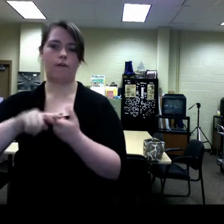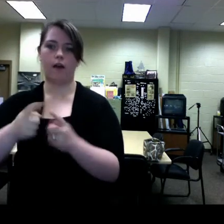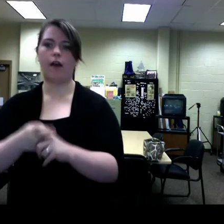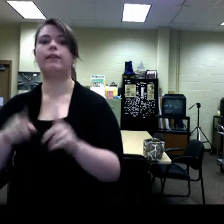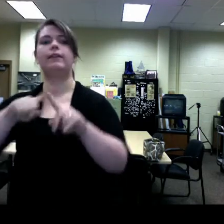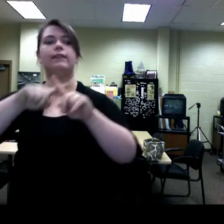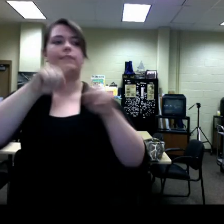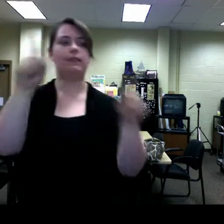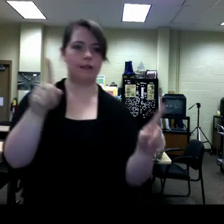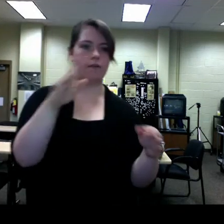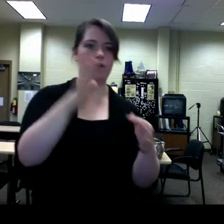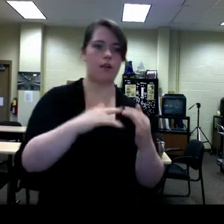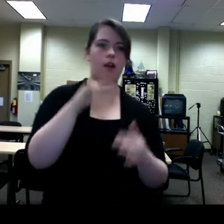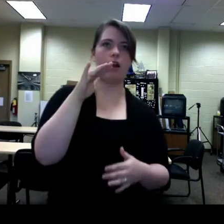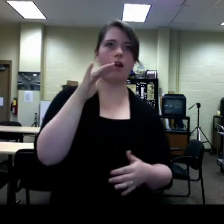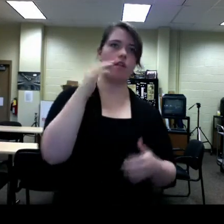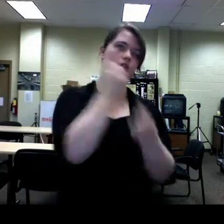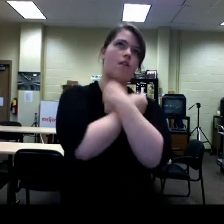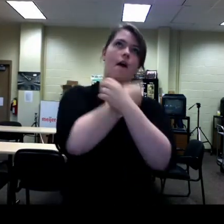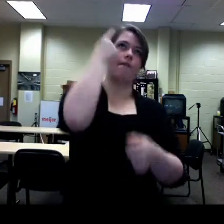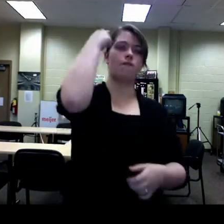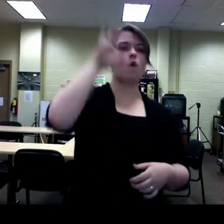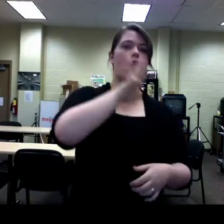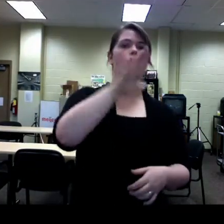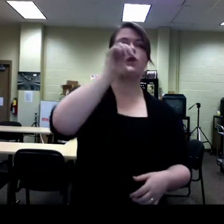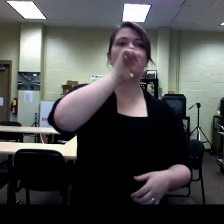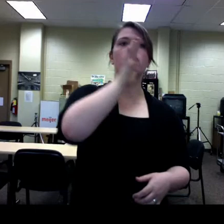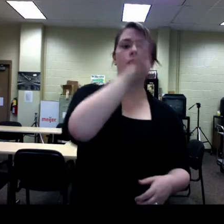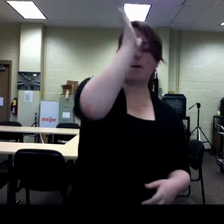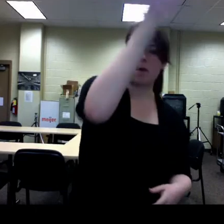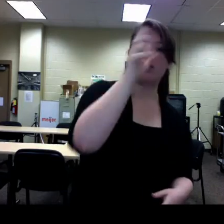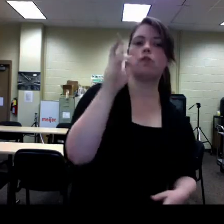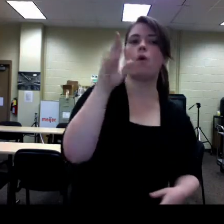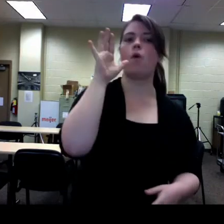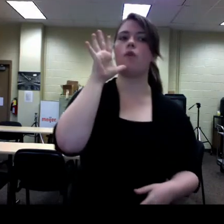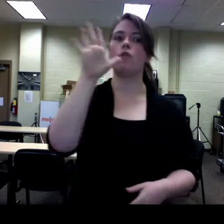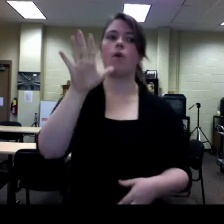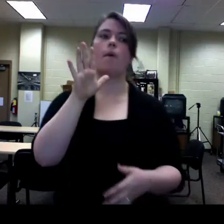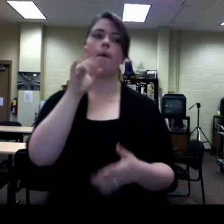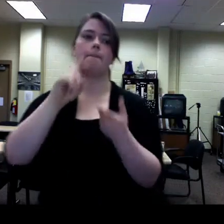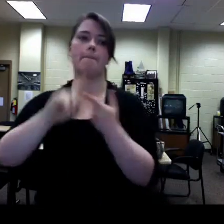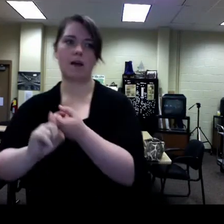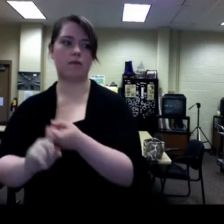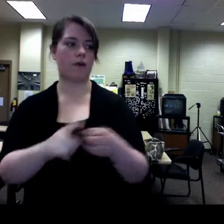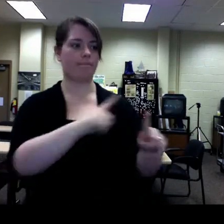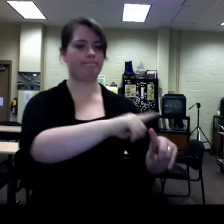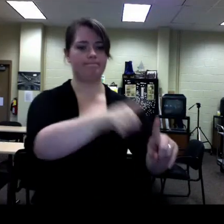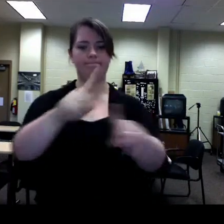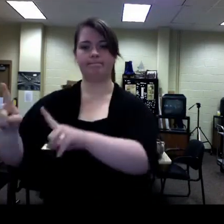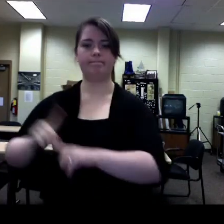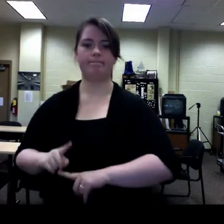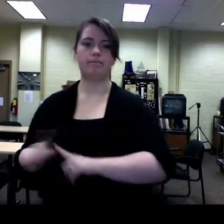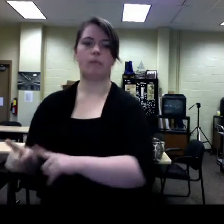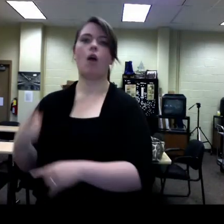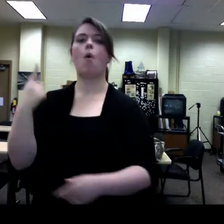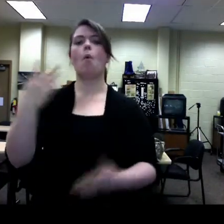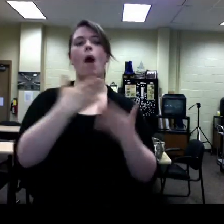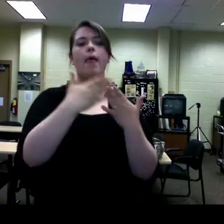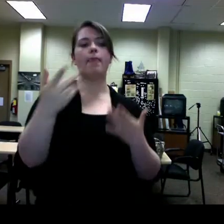you have for your grandparents or for your best friend. So one of the things we know in